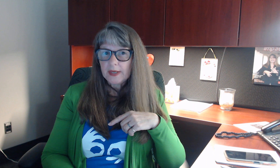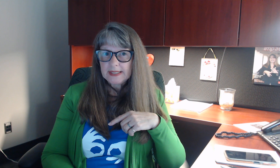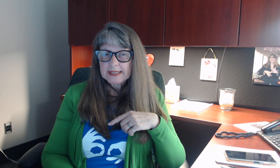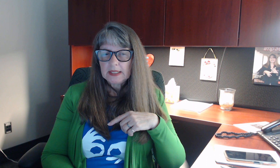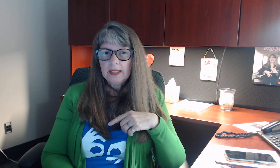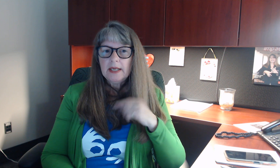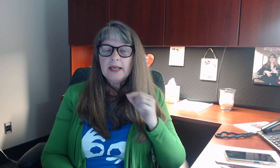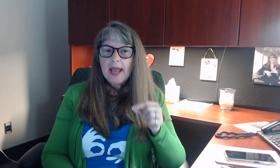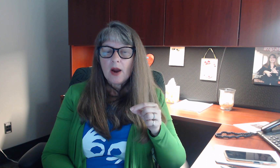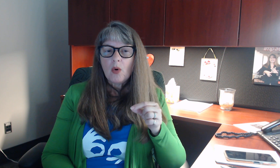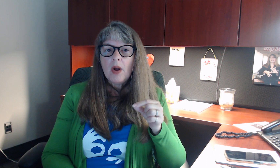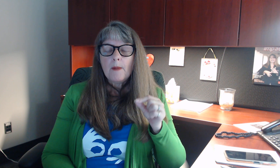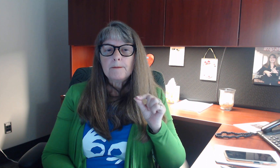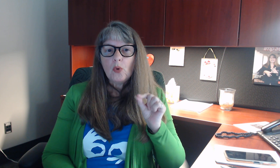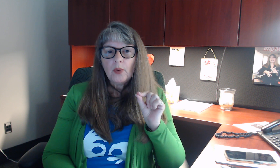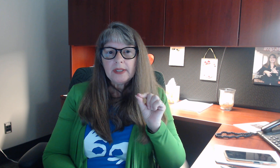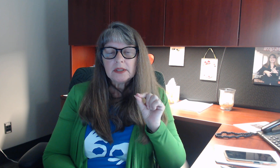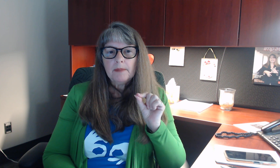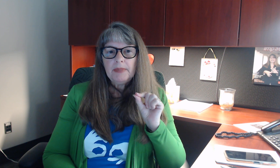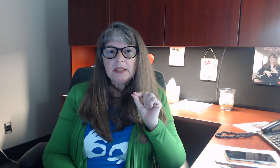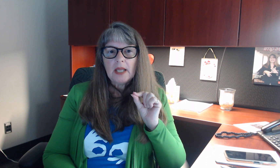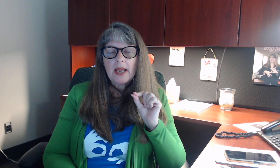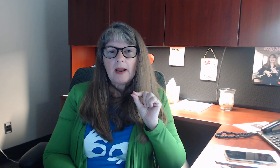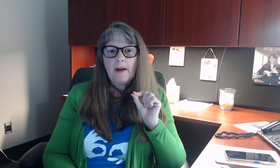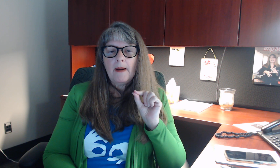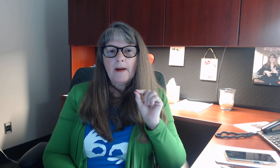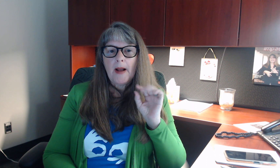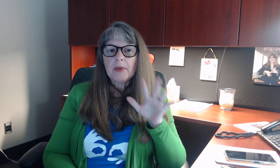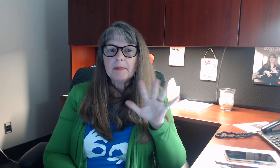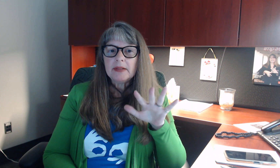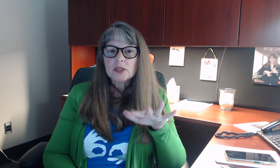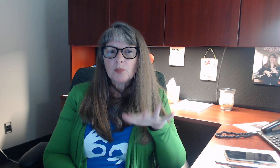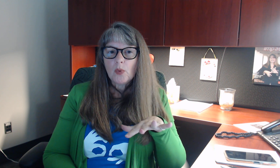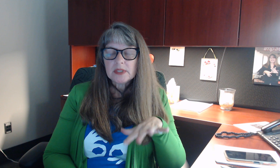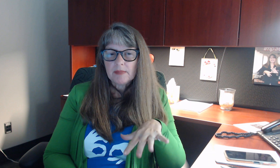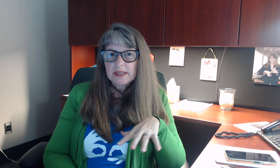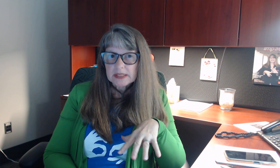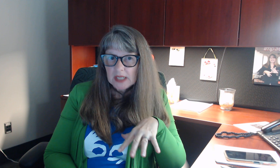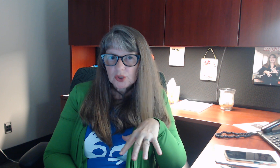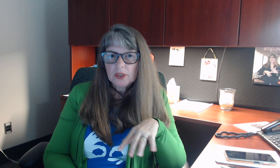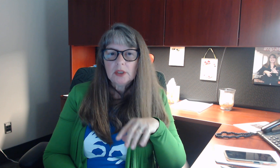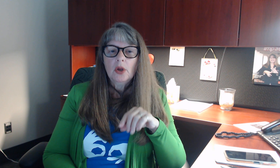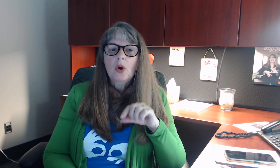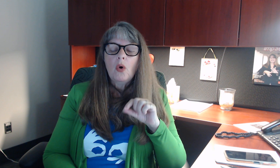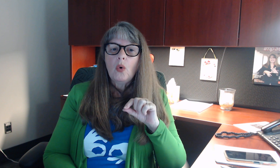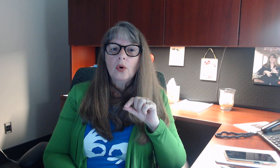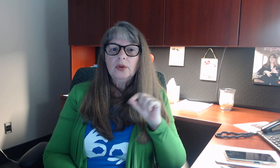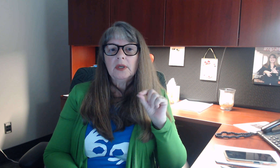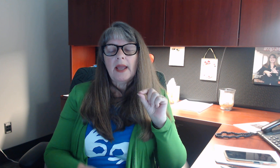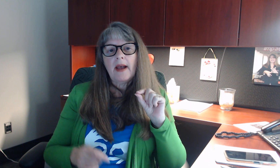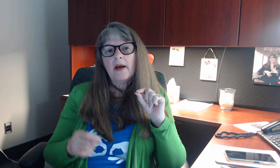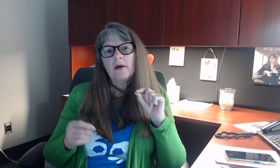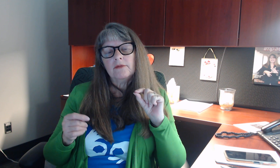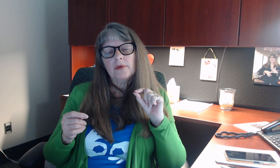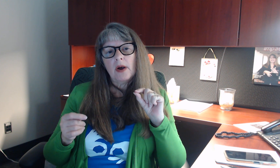Point. Now, point could be like, I'm going to make these points in my discussion, or you can have